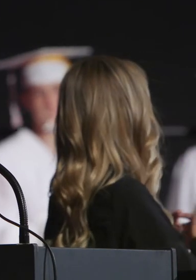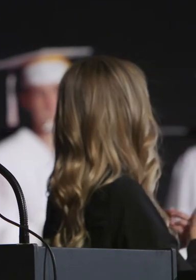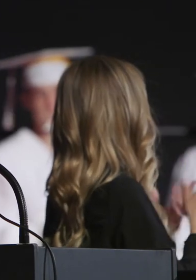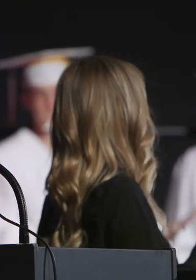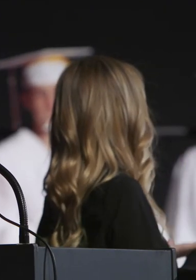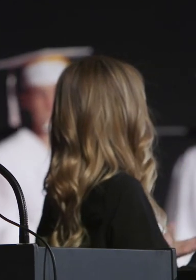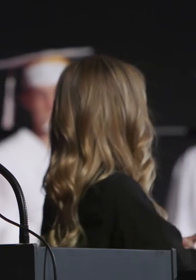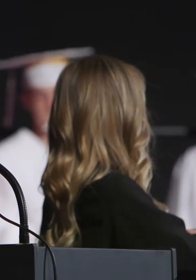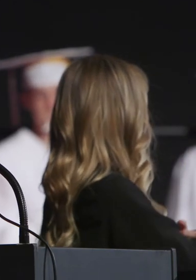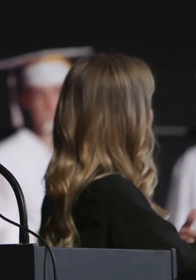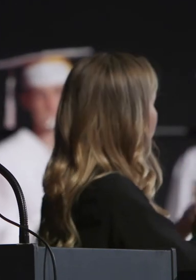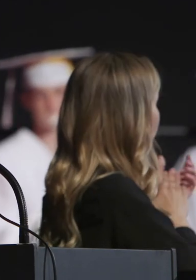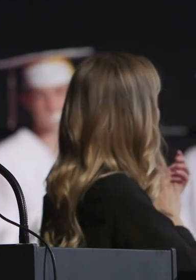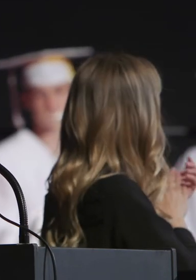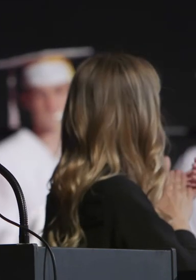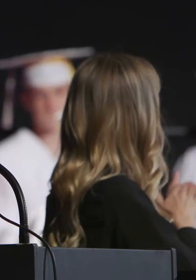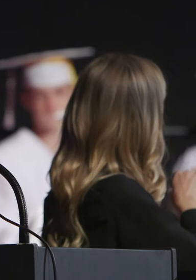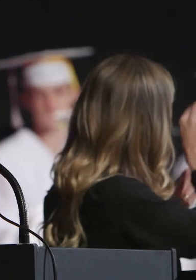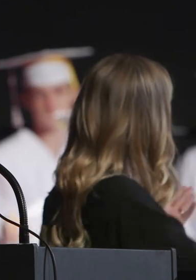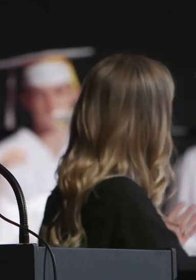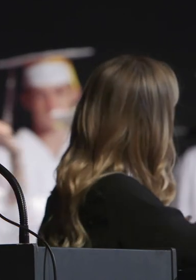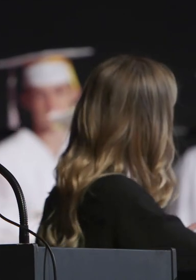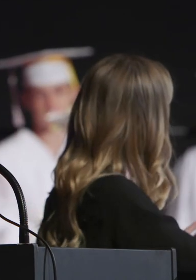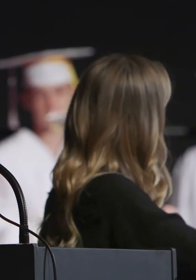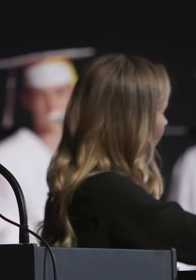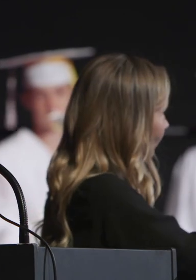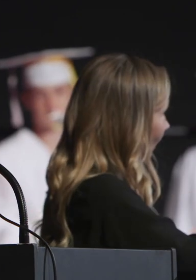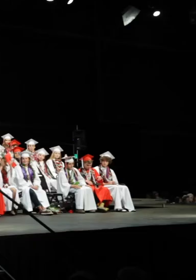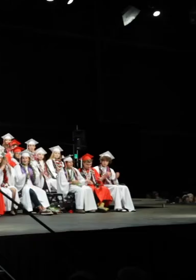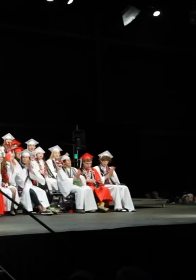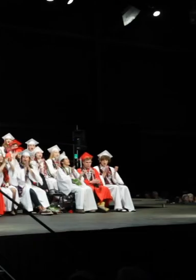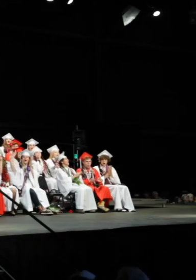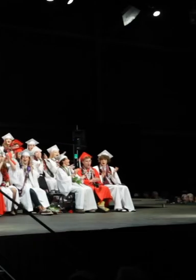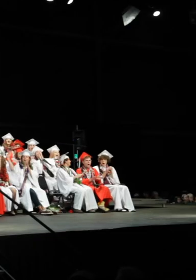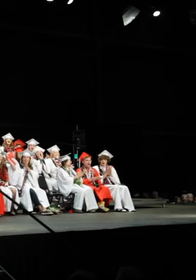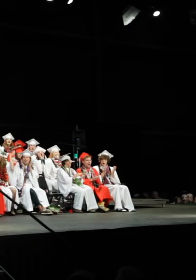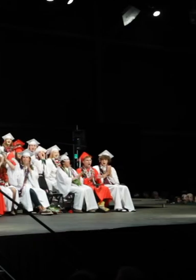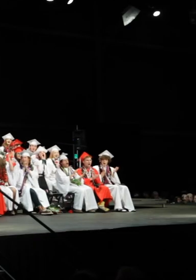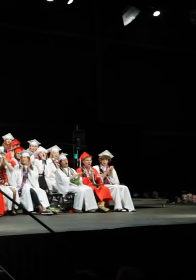Congratulations to my fellow students, the Port Townsend High School class of 2019. Thank you.